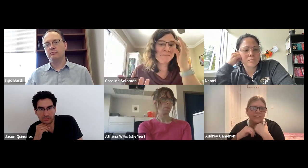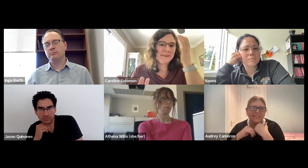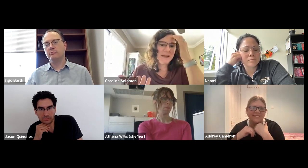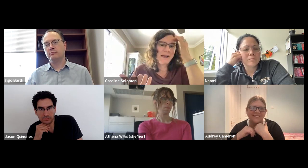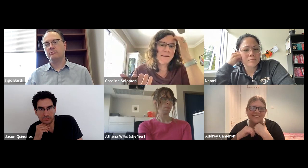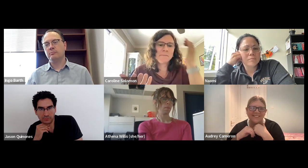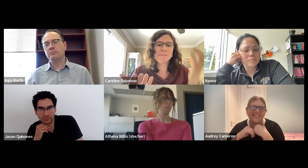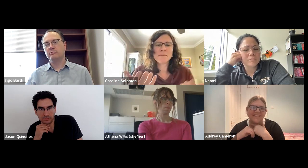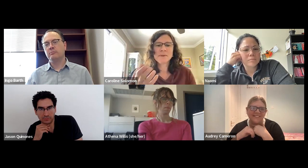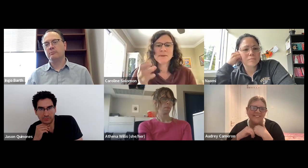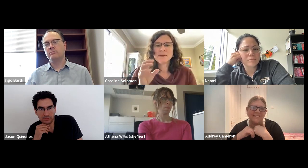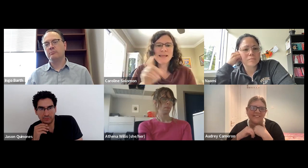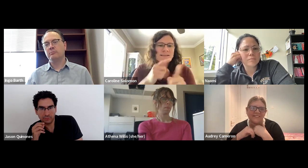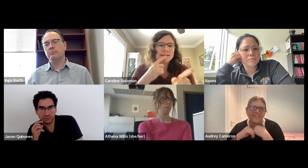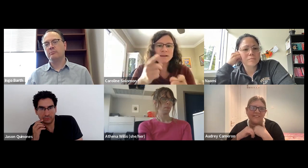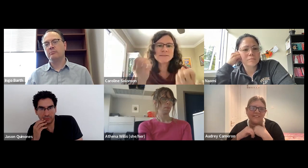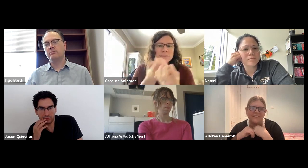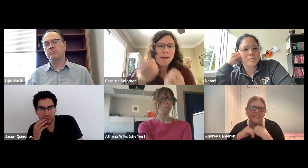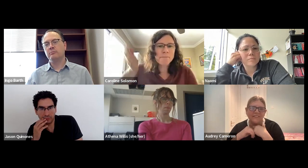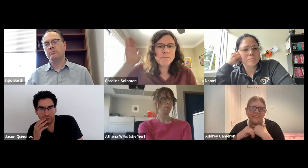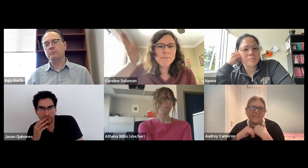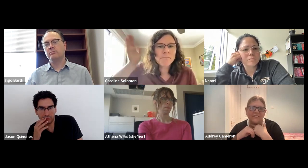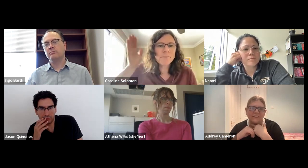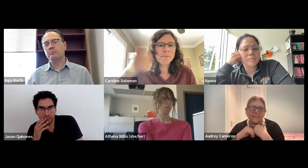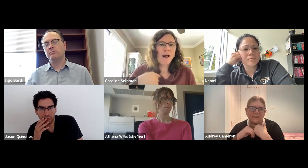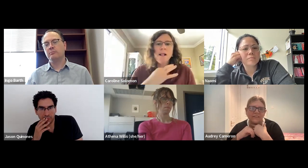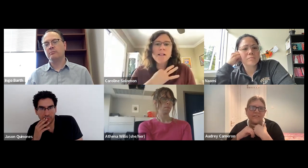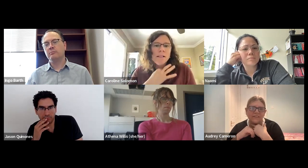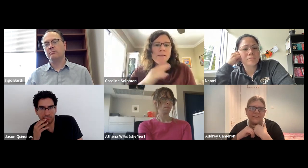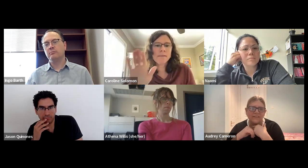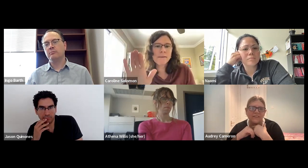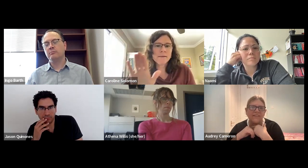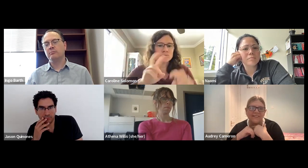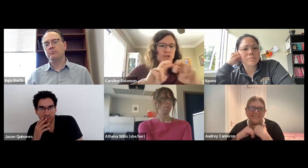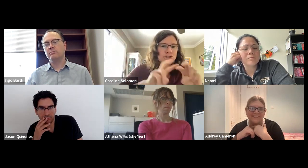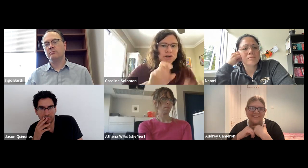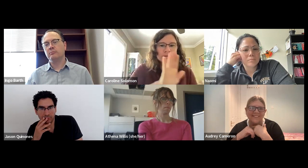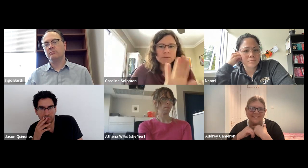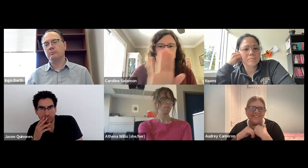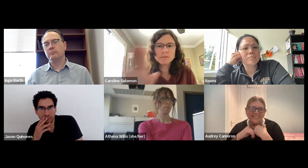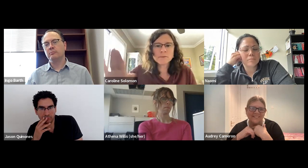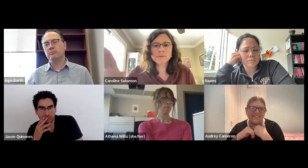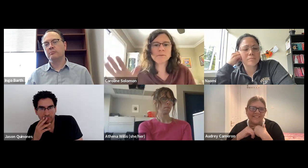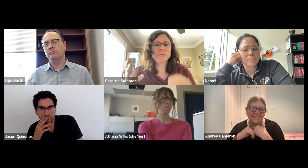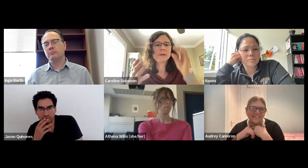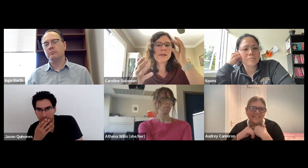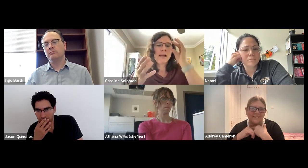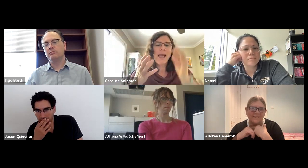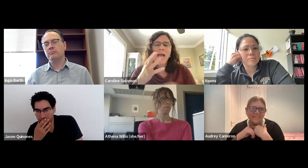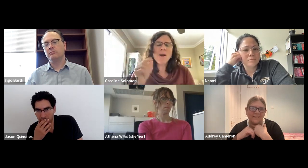And I think, you know, we could really expand quite a bit in terms of our STEM discussions, presentations, discussing research,